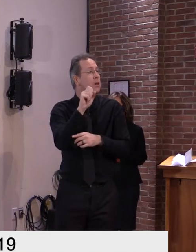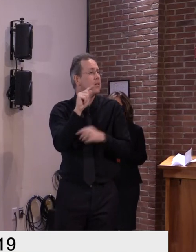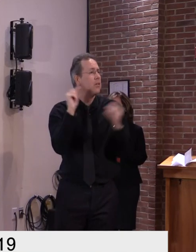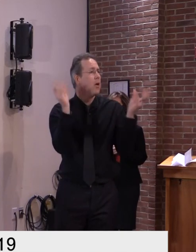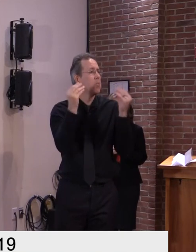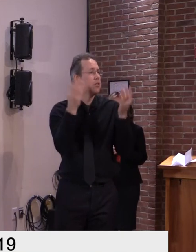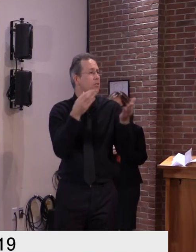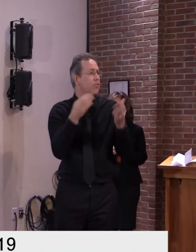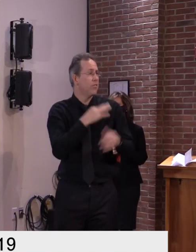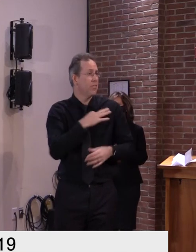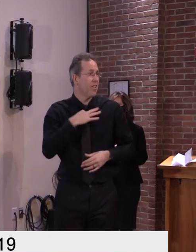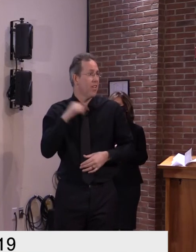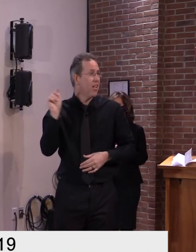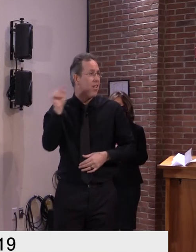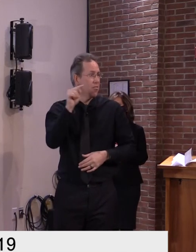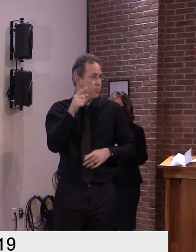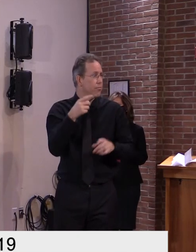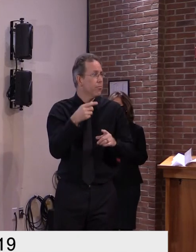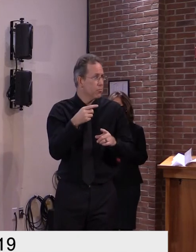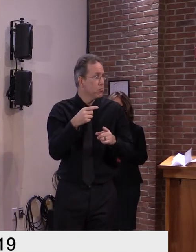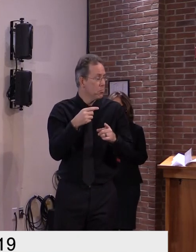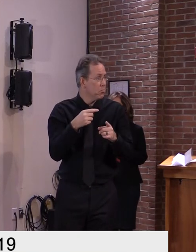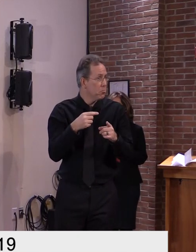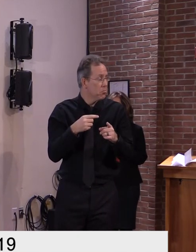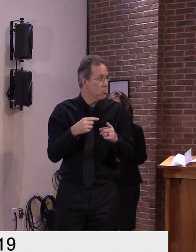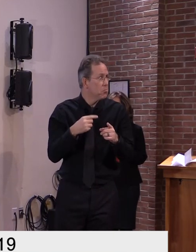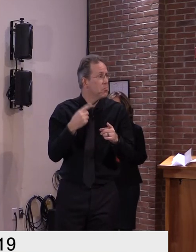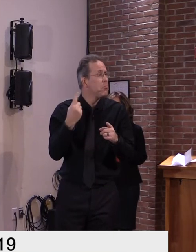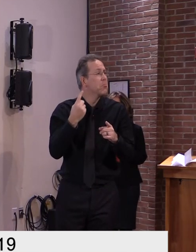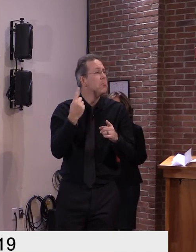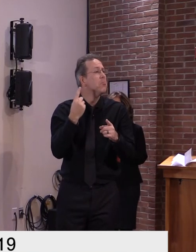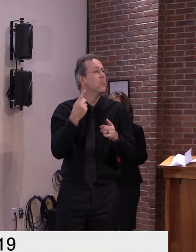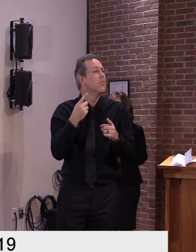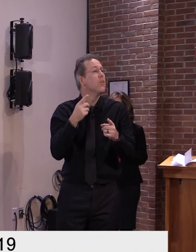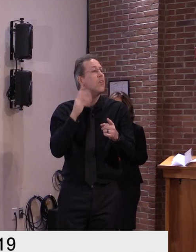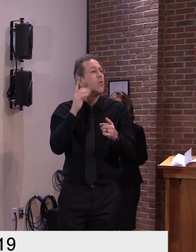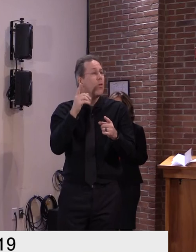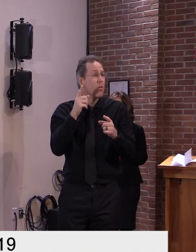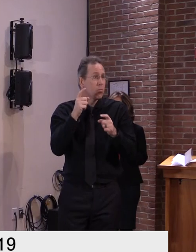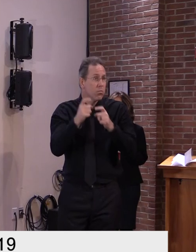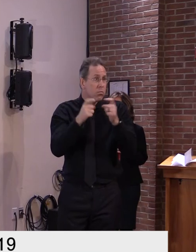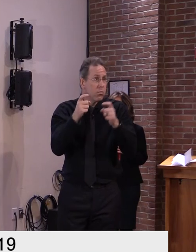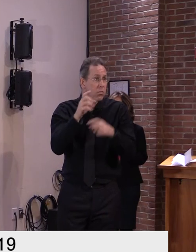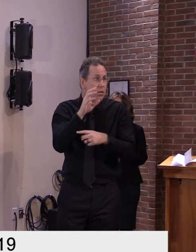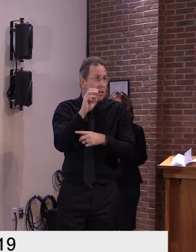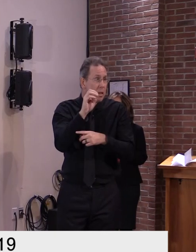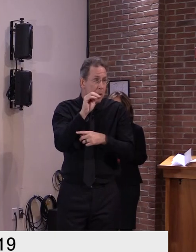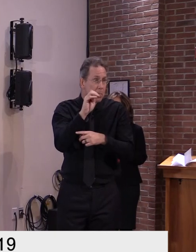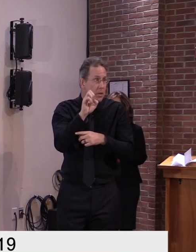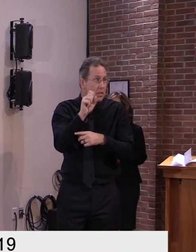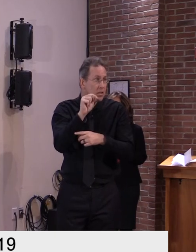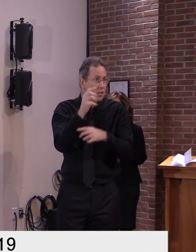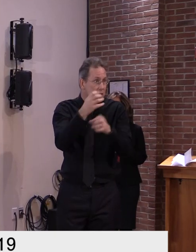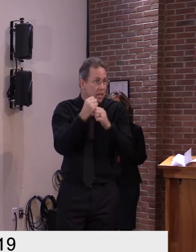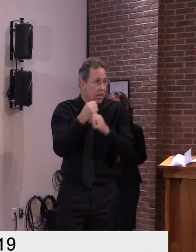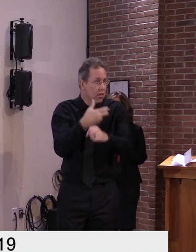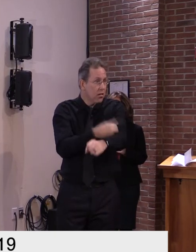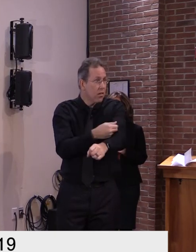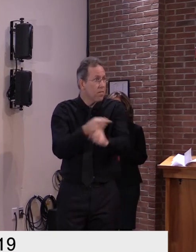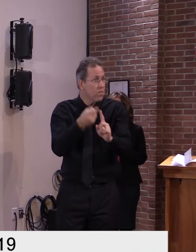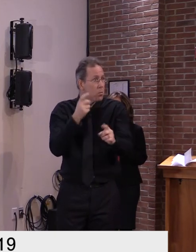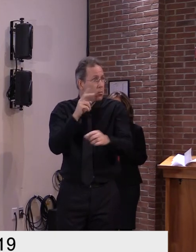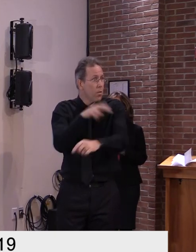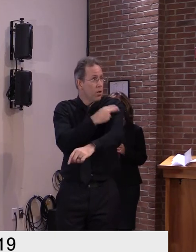the distribution mechanism around the state. Is it to EMS personnel through hospitals? Yes, the answer